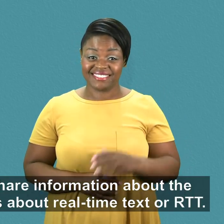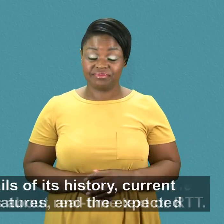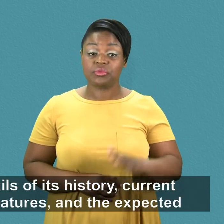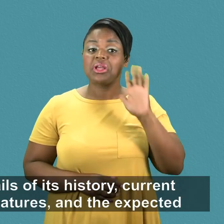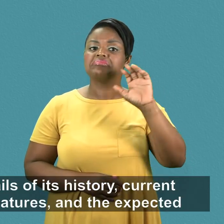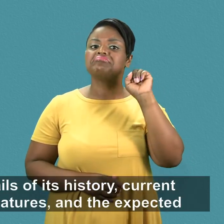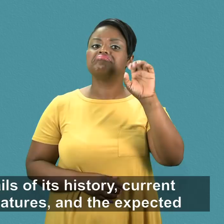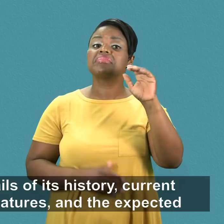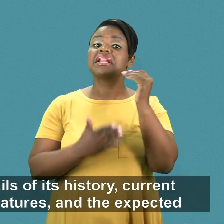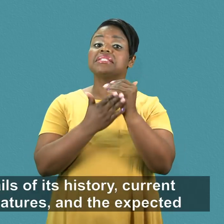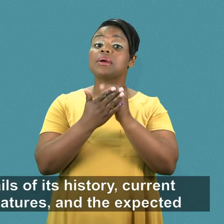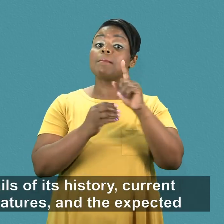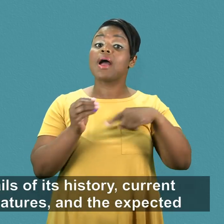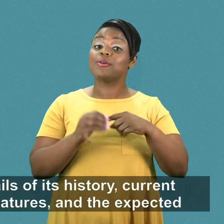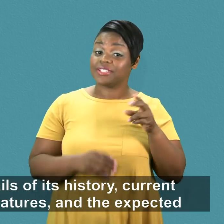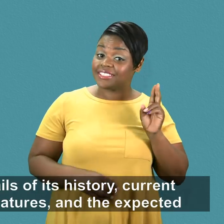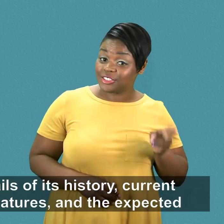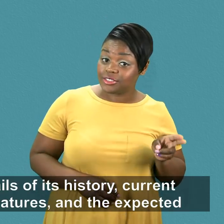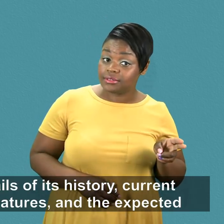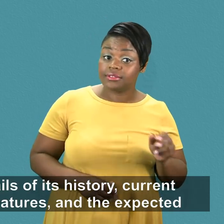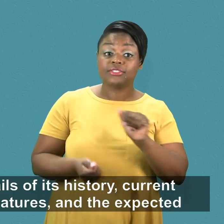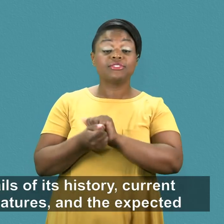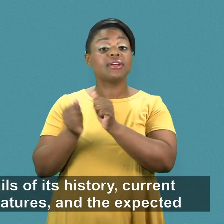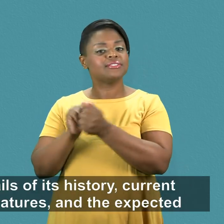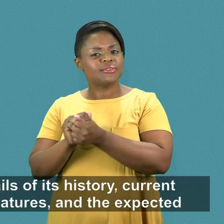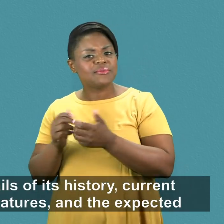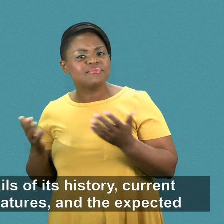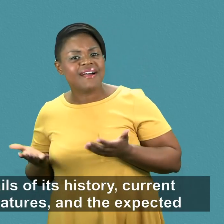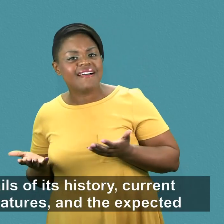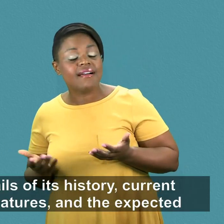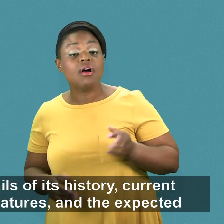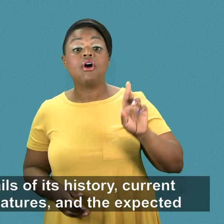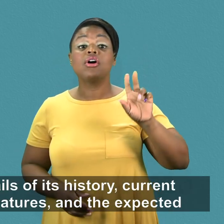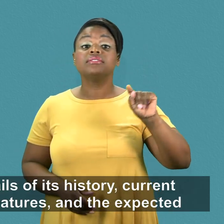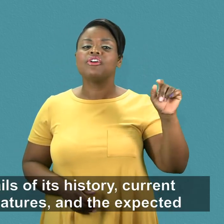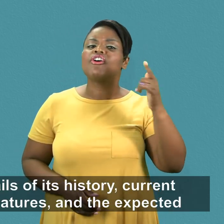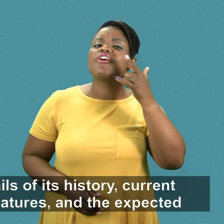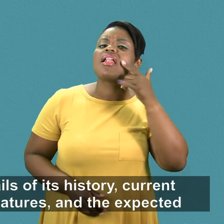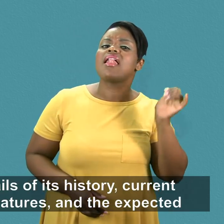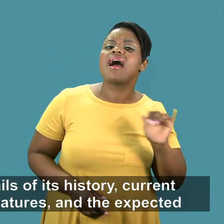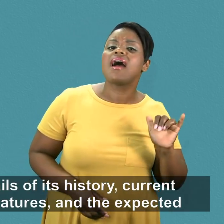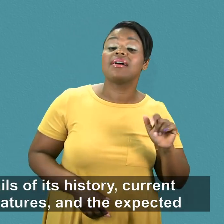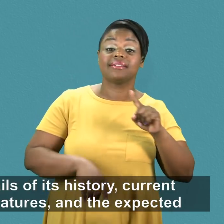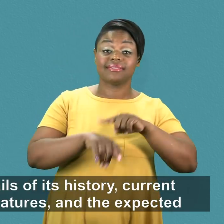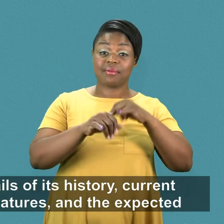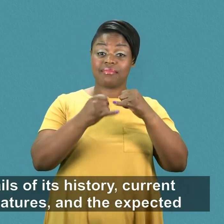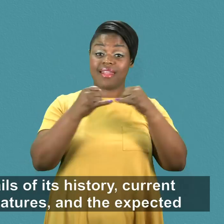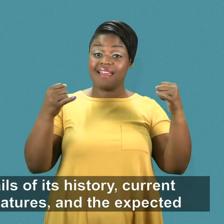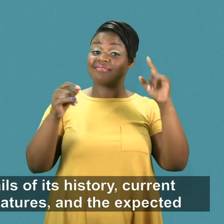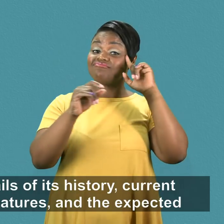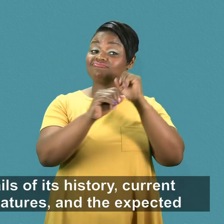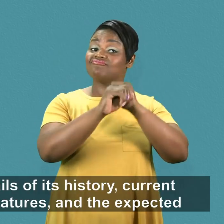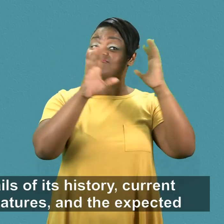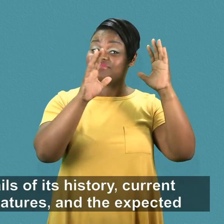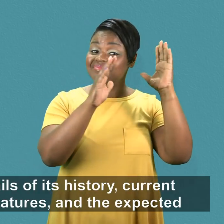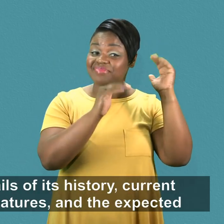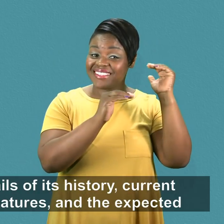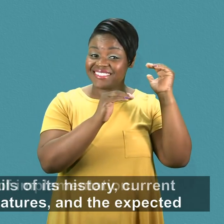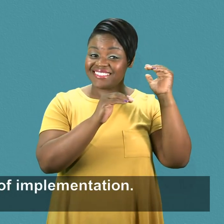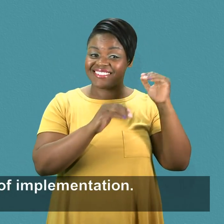I will share details of its history, current changes, RTT features, and the expected timeline of